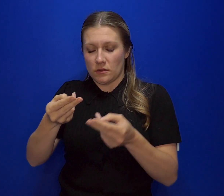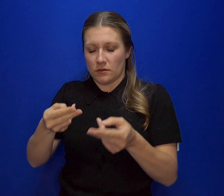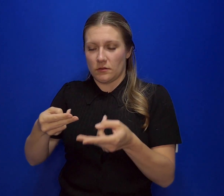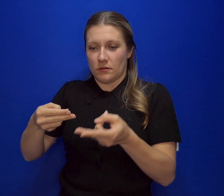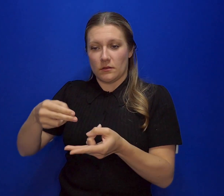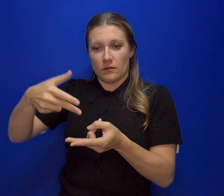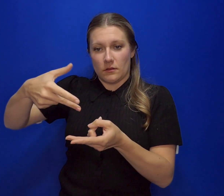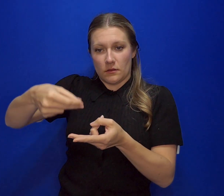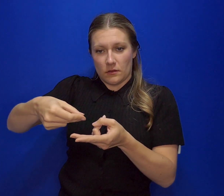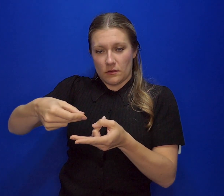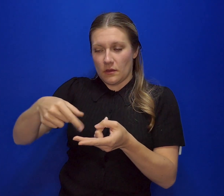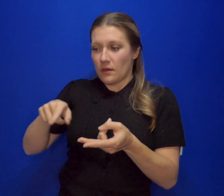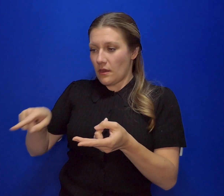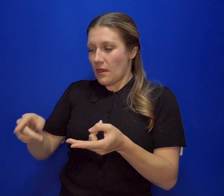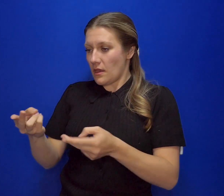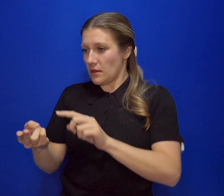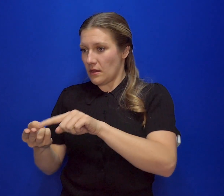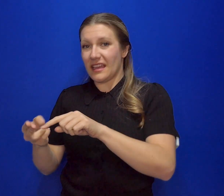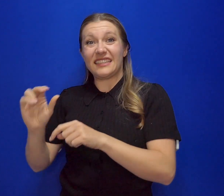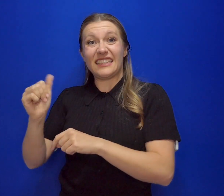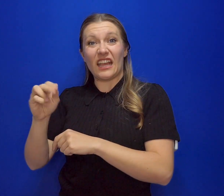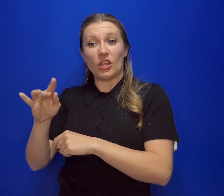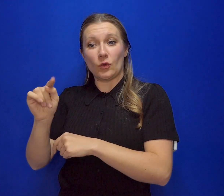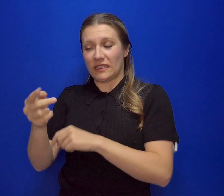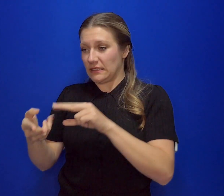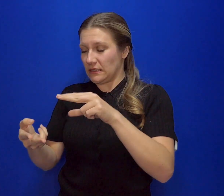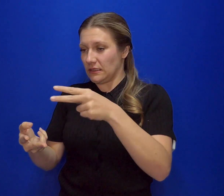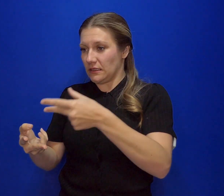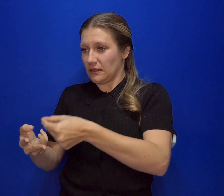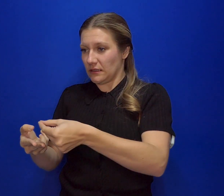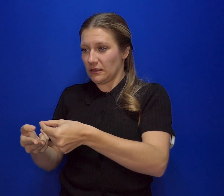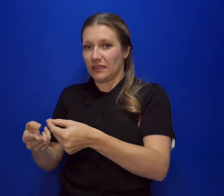amounts looked. And I thought, yeah, it is interesting, isn't